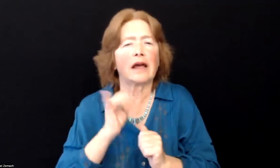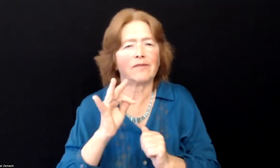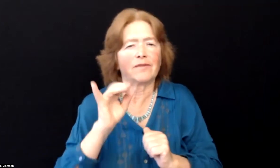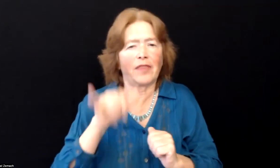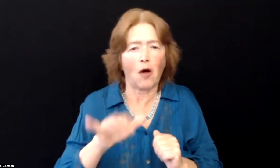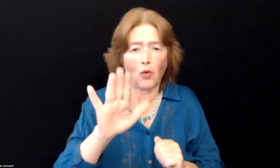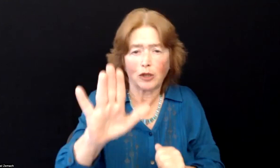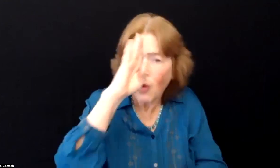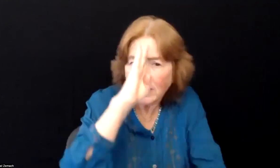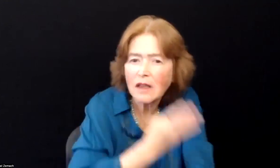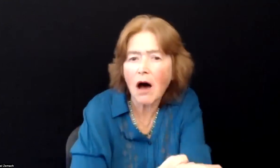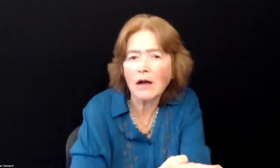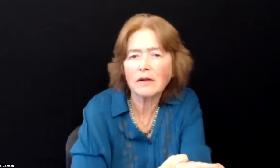If that was your son,